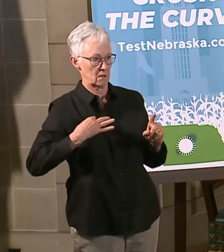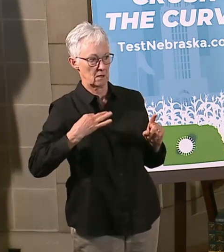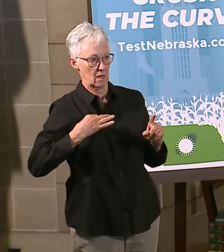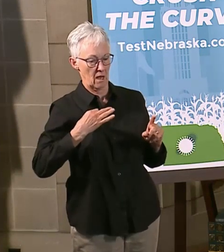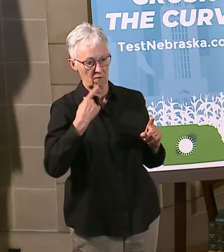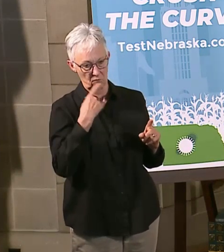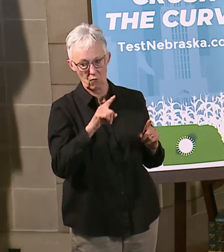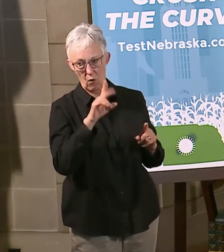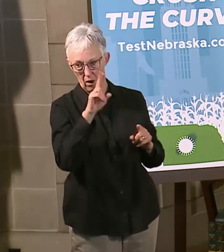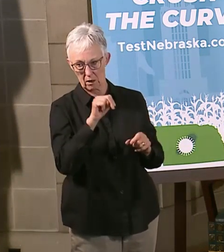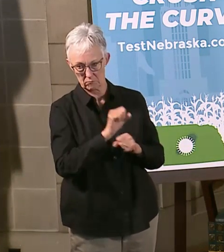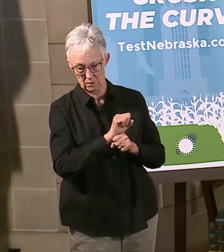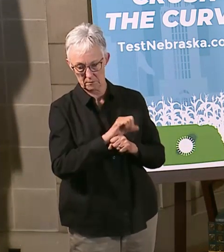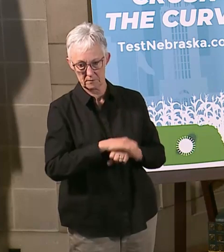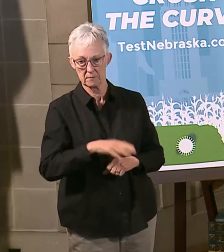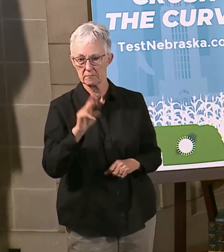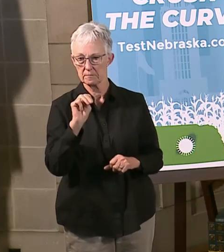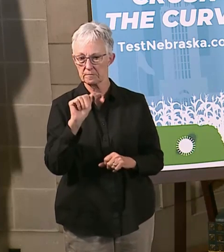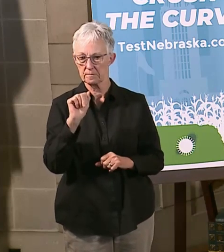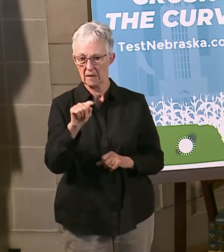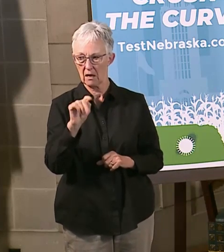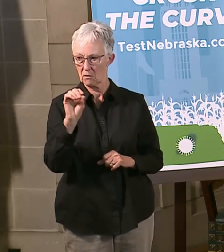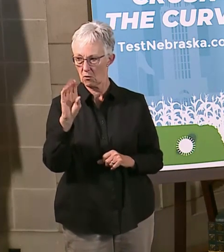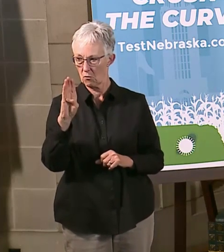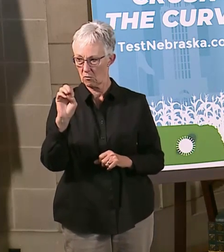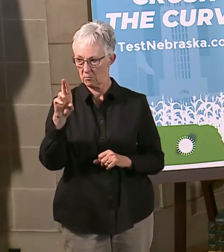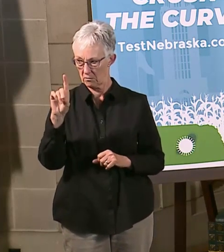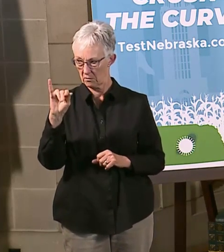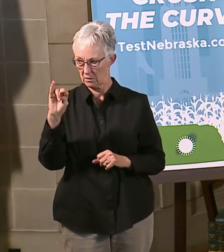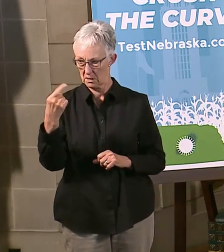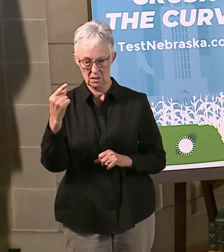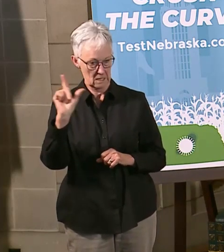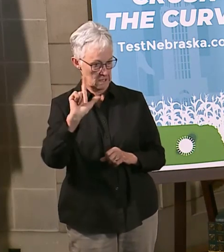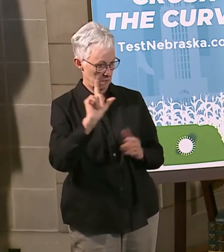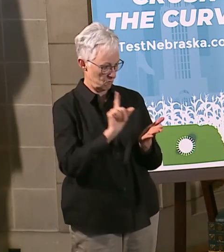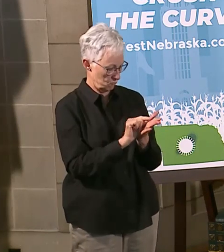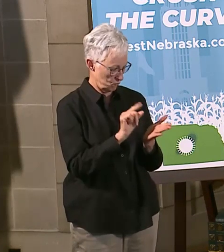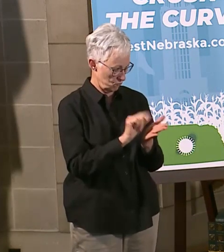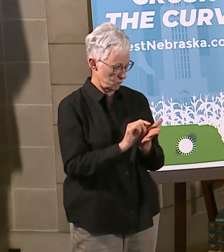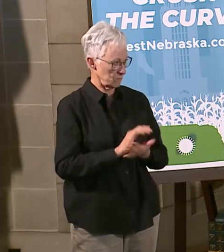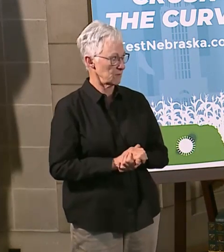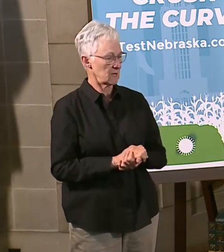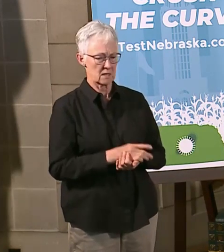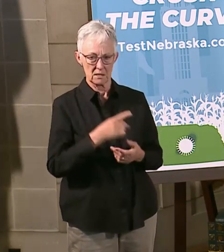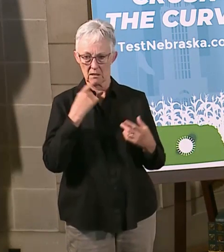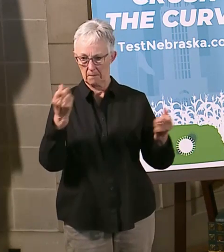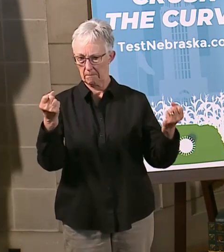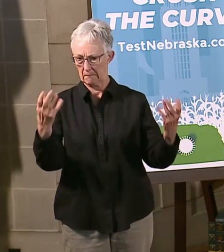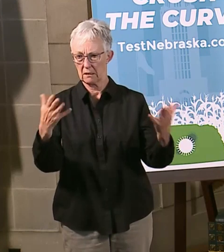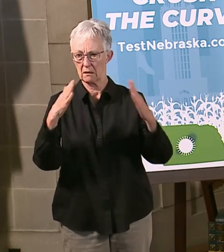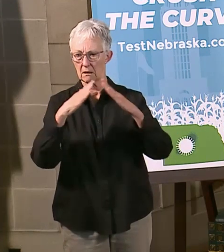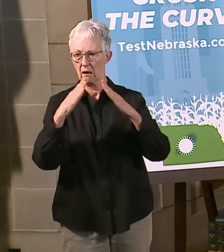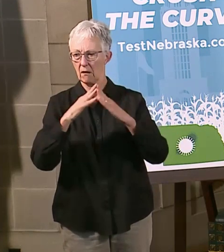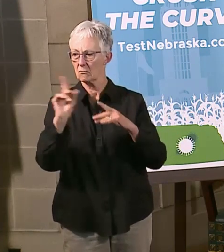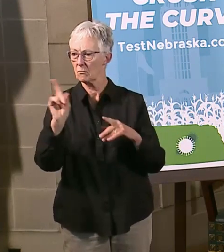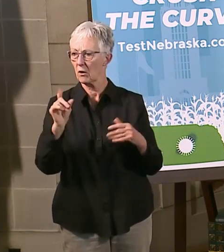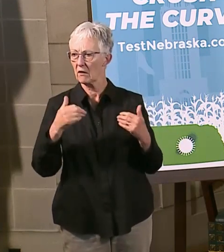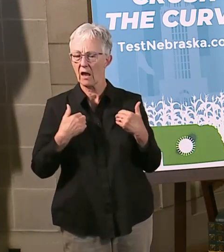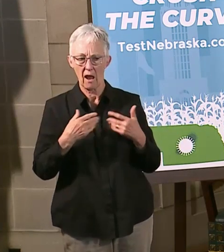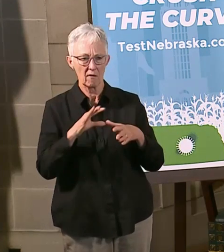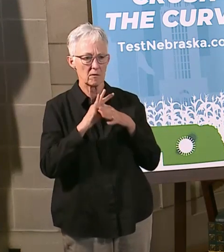Matt Olberding from the Lincoln Journal Star: in many Nebraska towns with meatpacking plants such as Lexington, Dakota City, Crete, Madison,